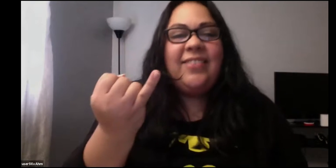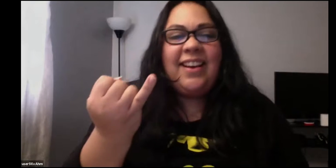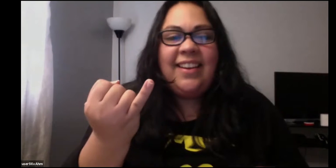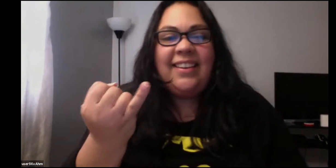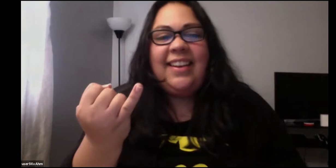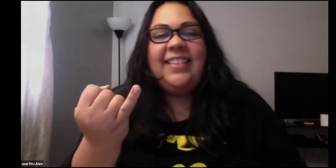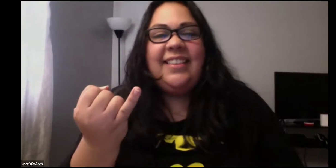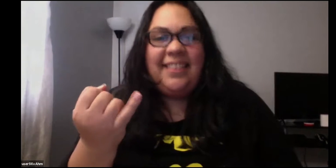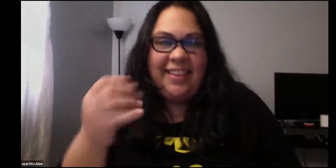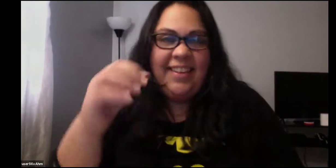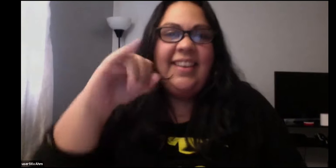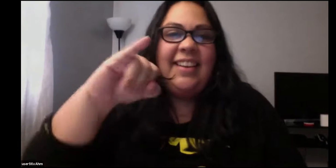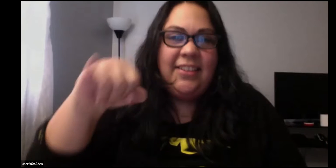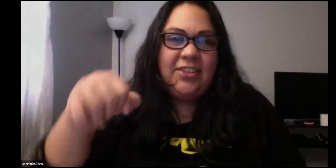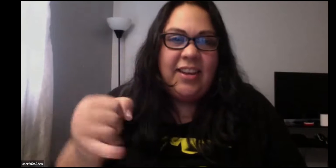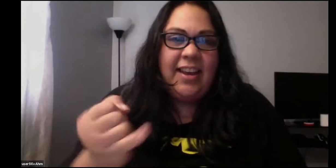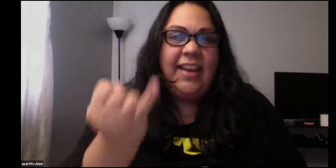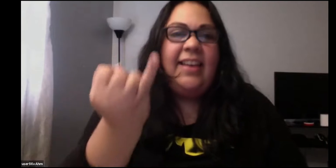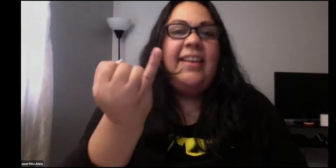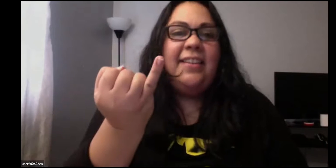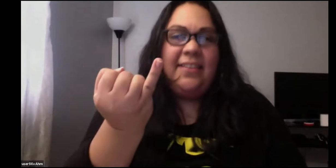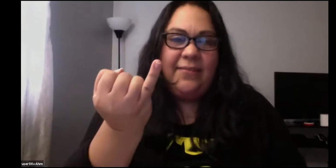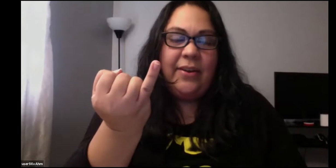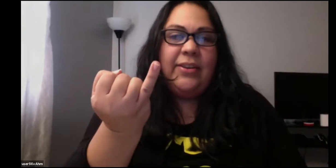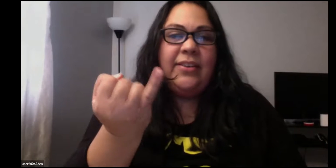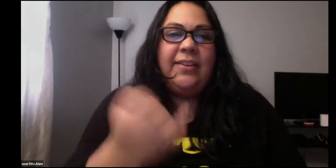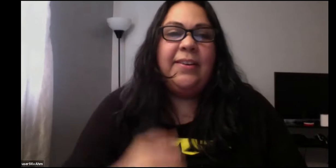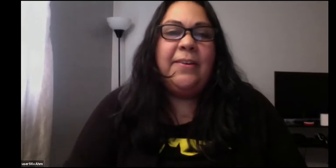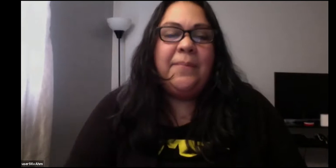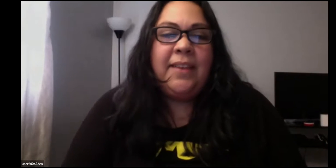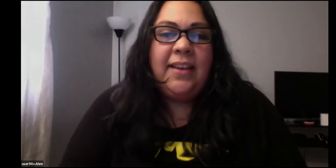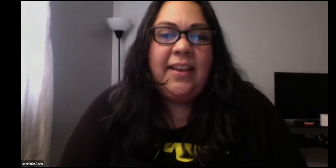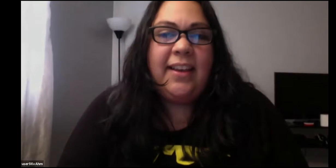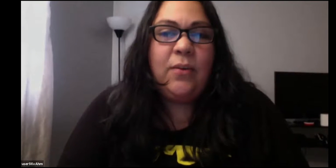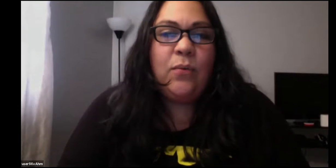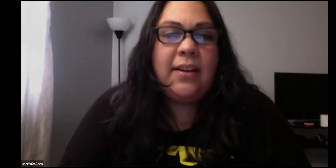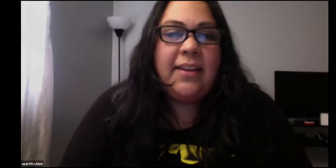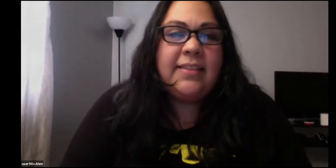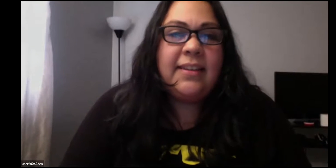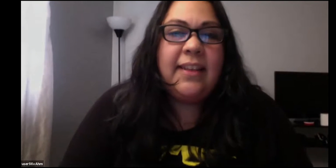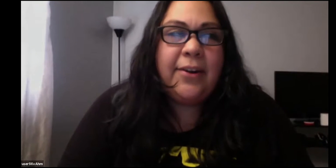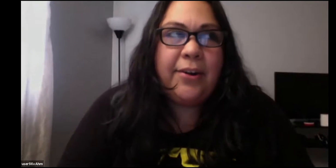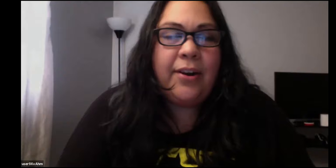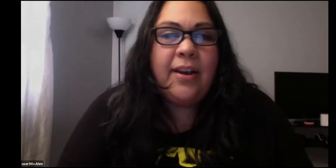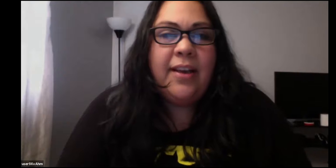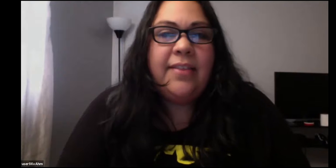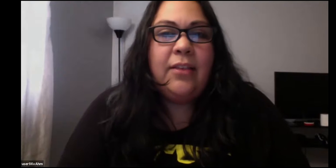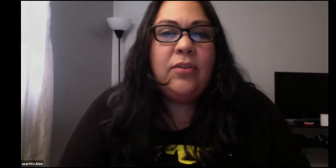got it, Kaylin. J. Very good. And what is a letter that looks like